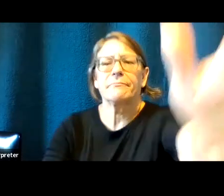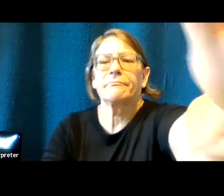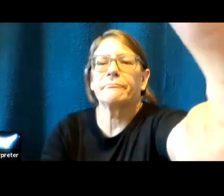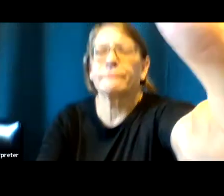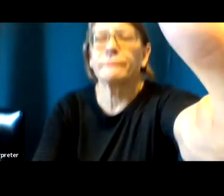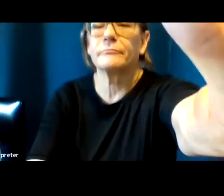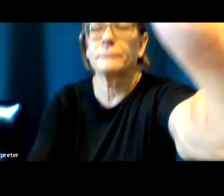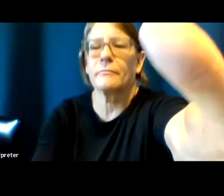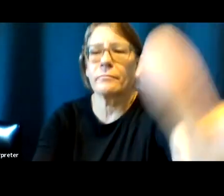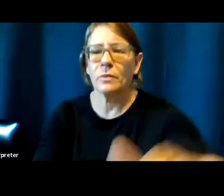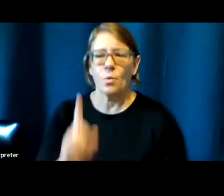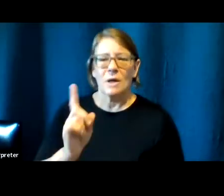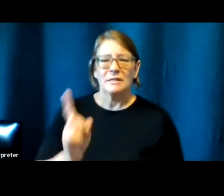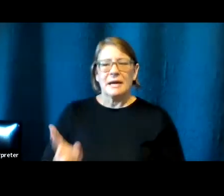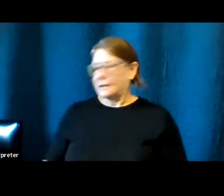second. Thank you, dear.